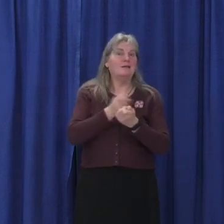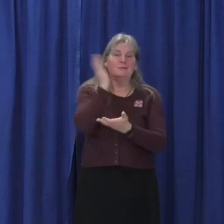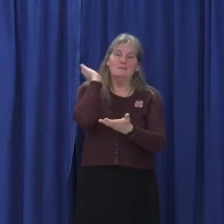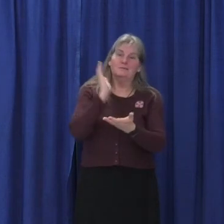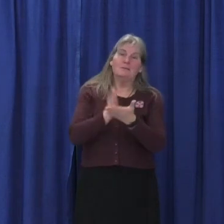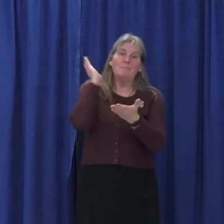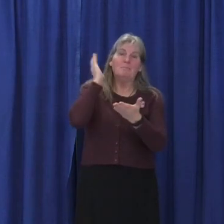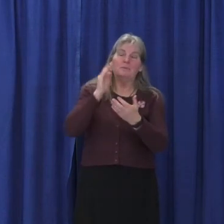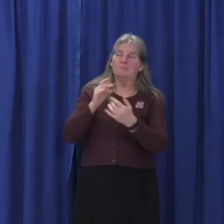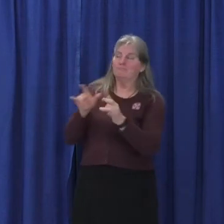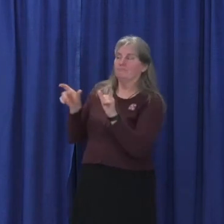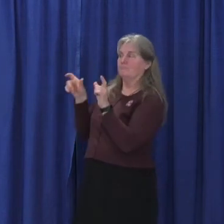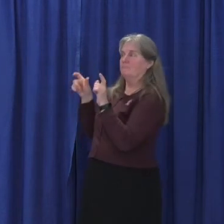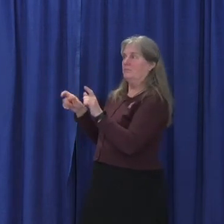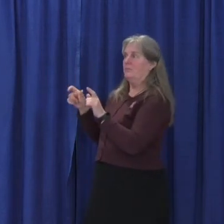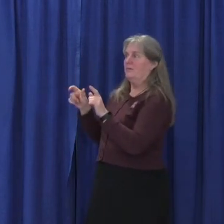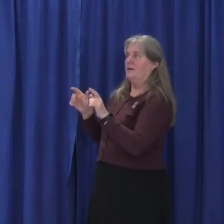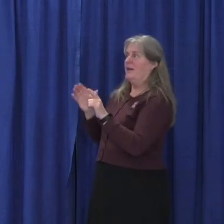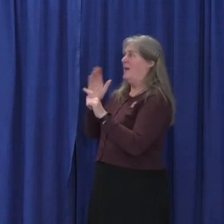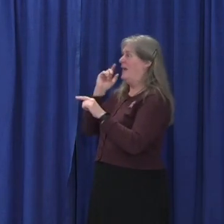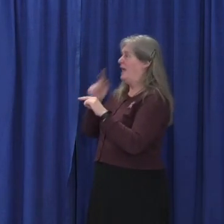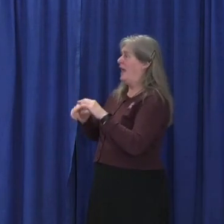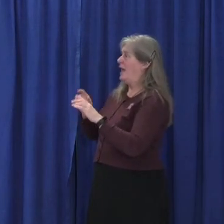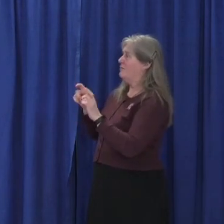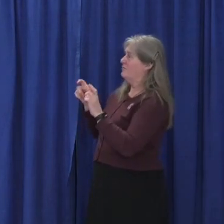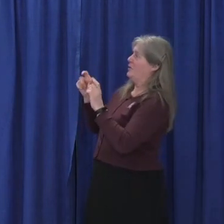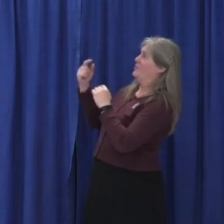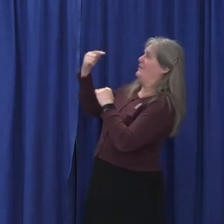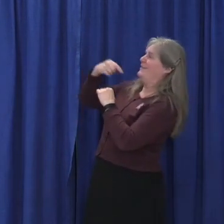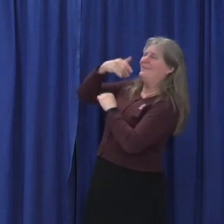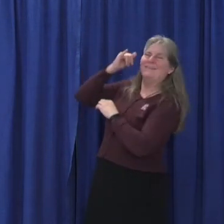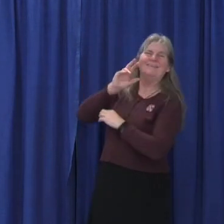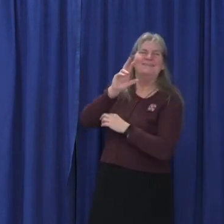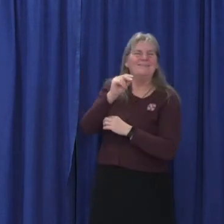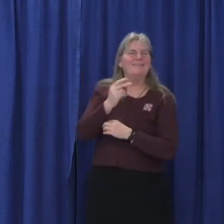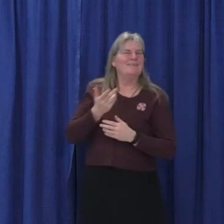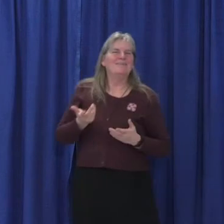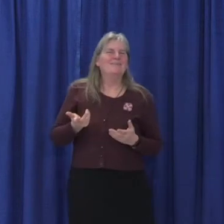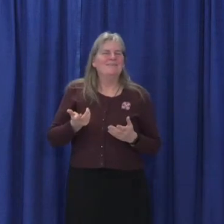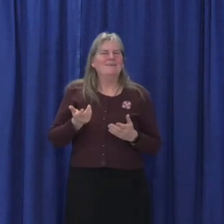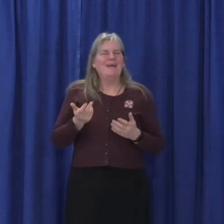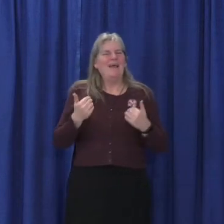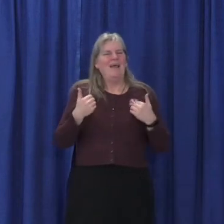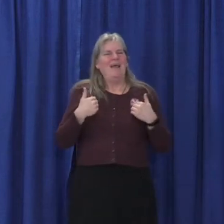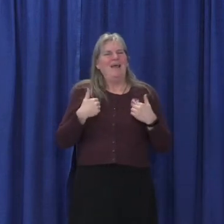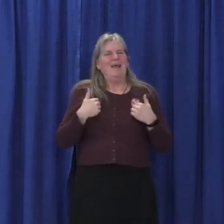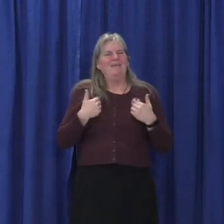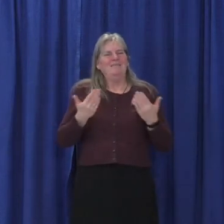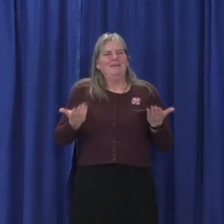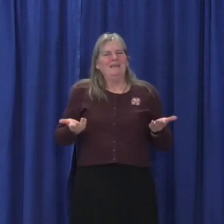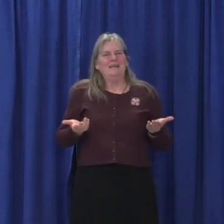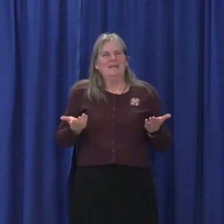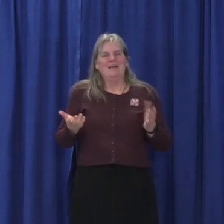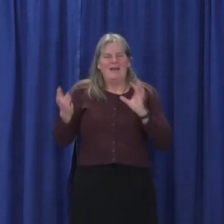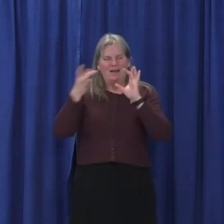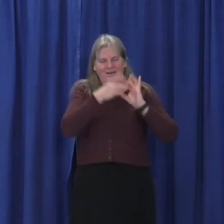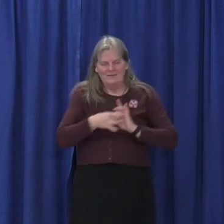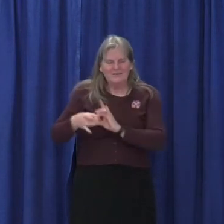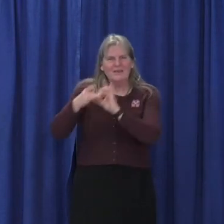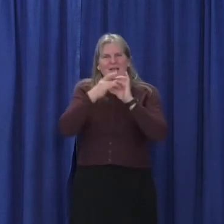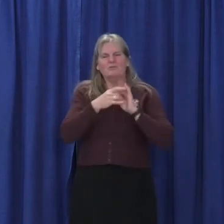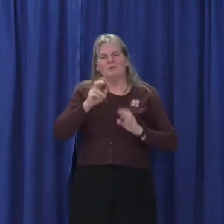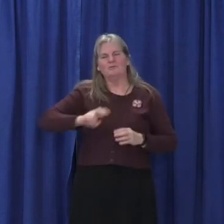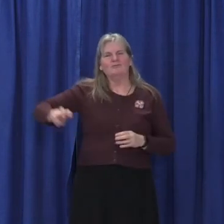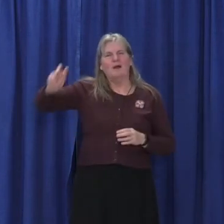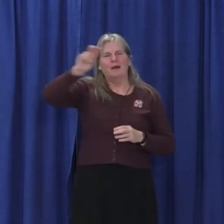its tracks the spread of a variant, especially when our supply chain management is so connected to transportation